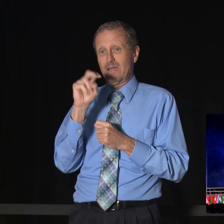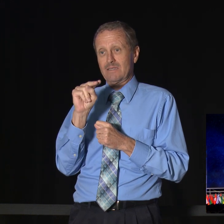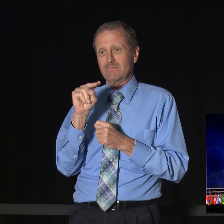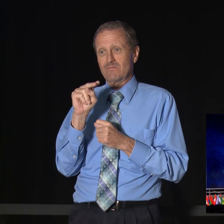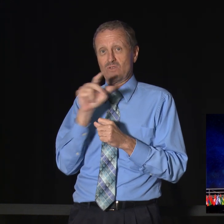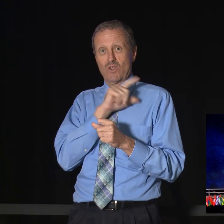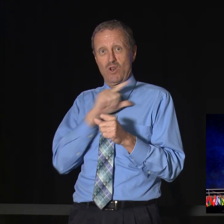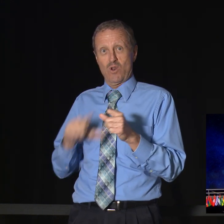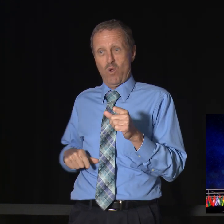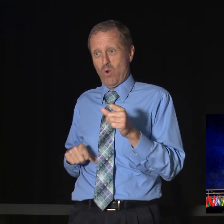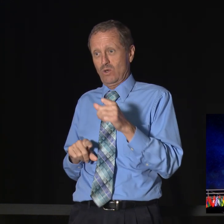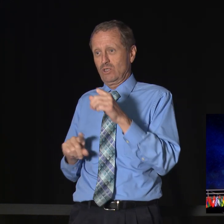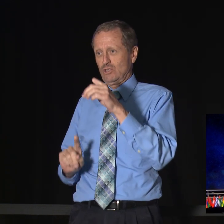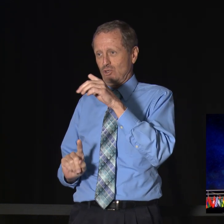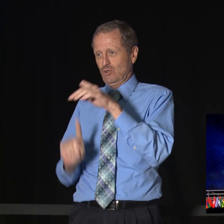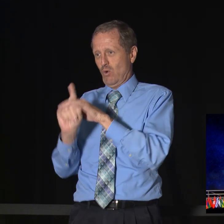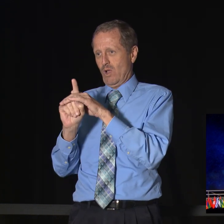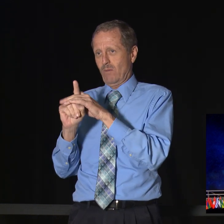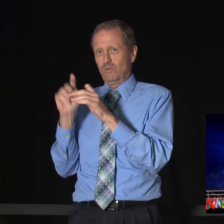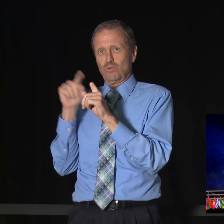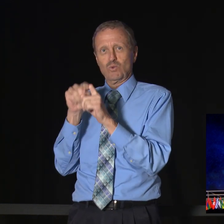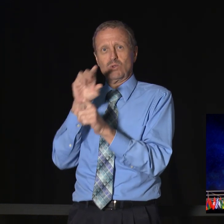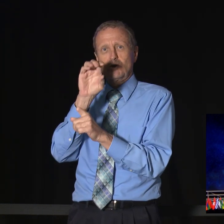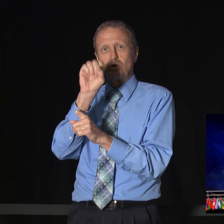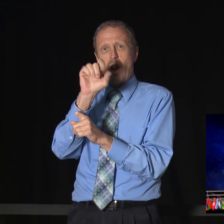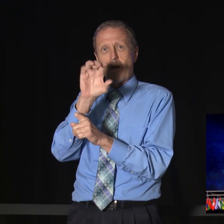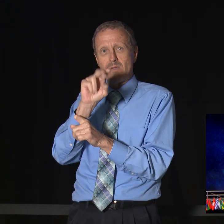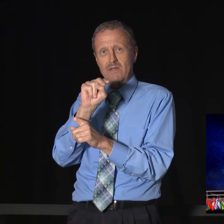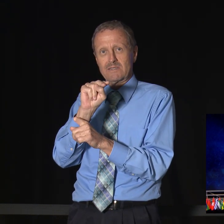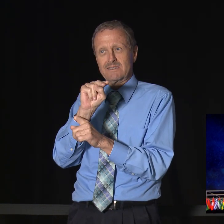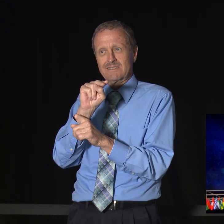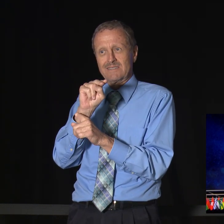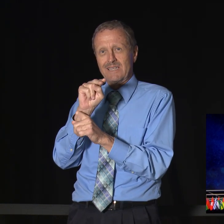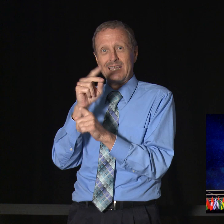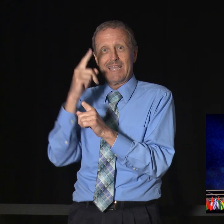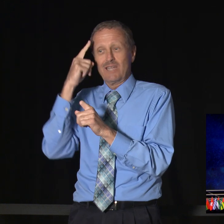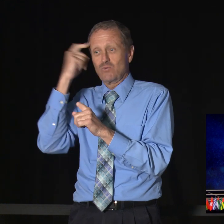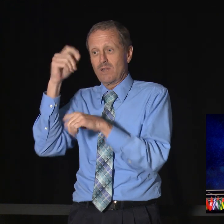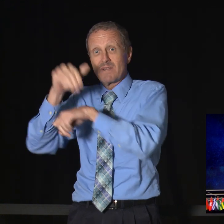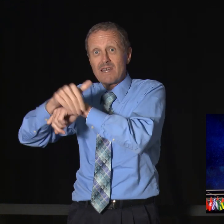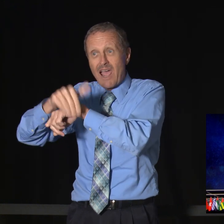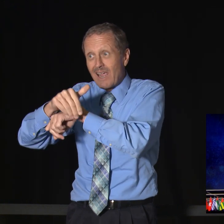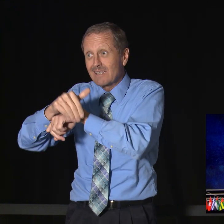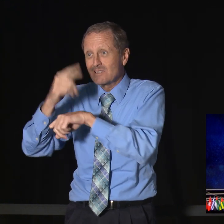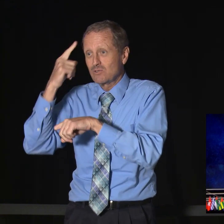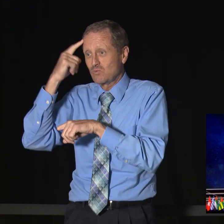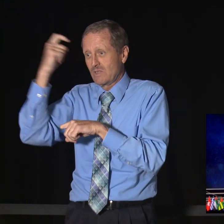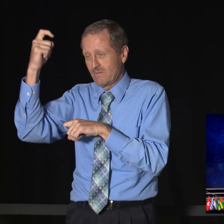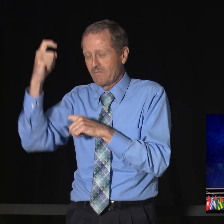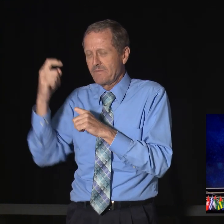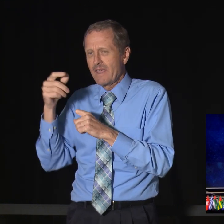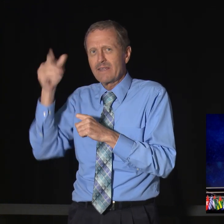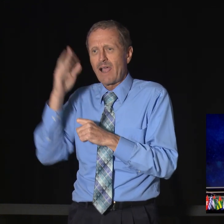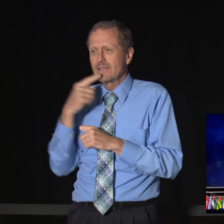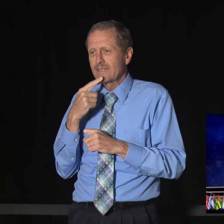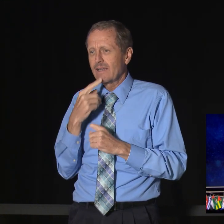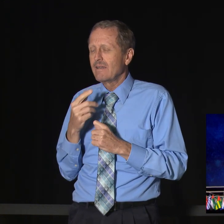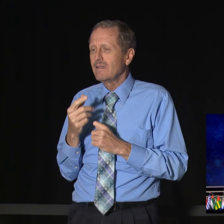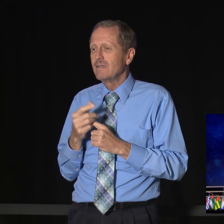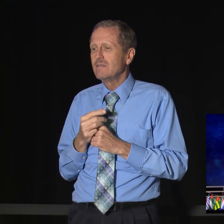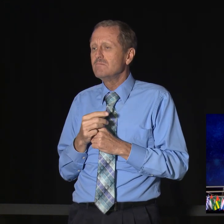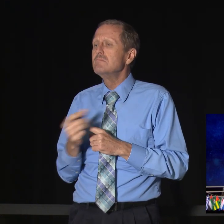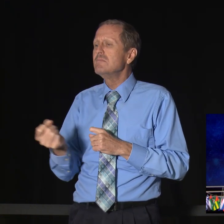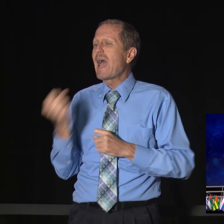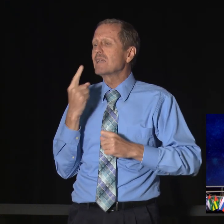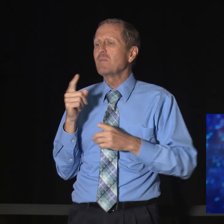Lord appeared to Solomon in a dream by night. And God said, ask what I shall give